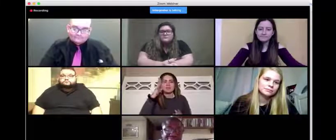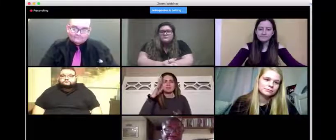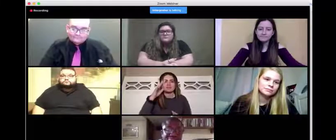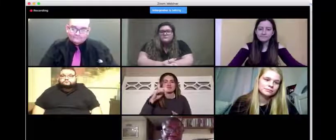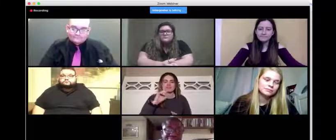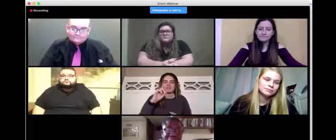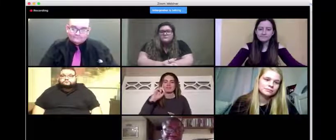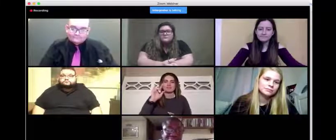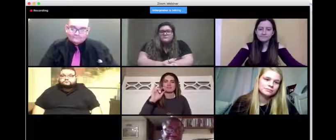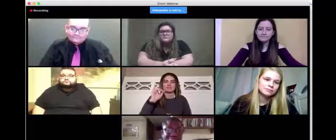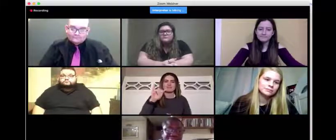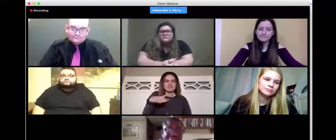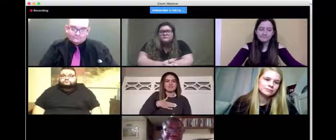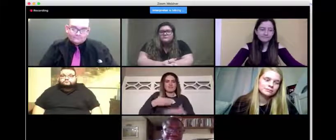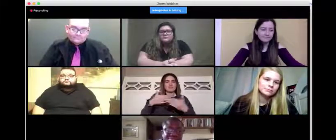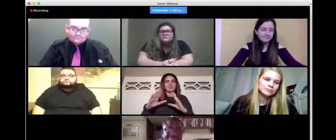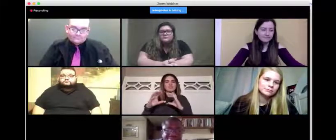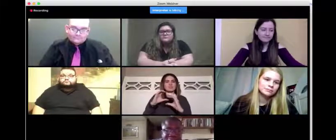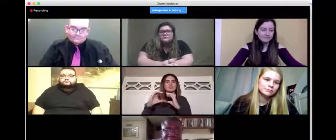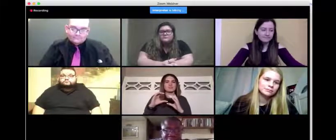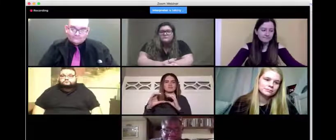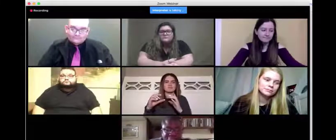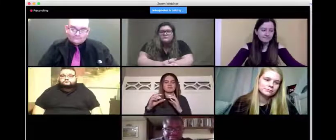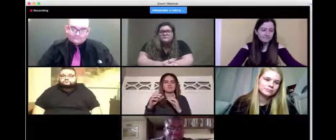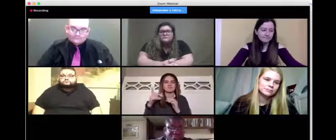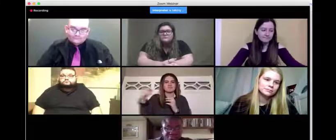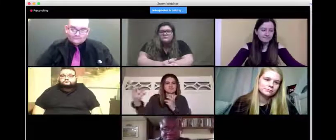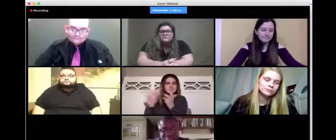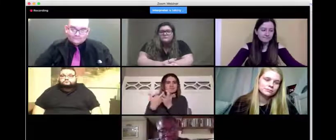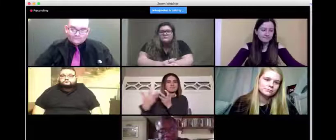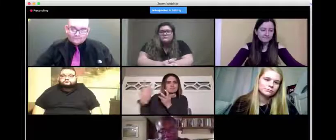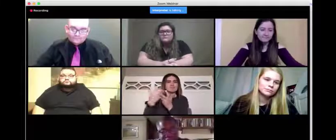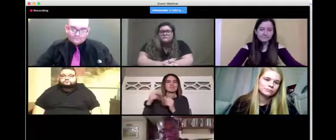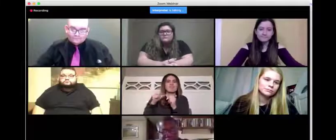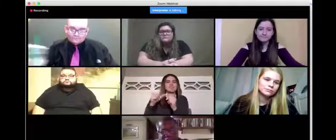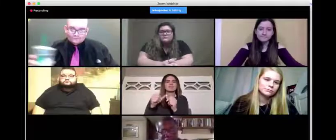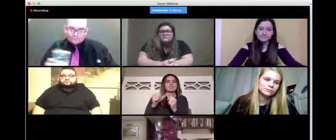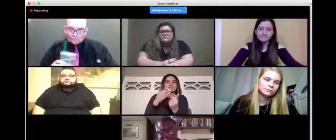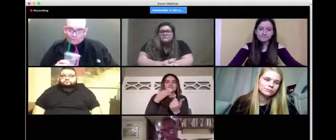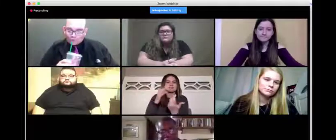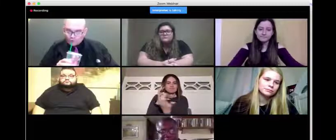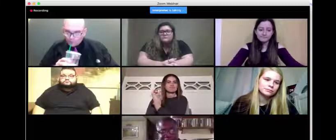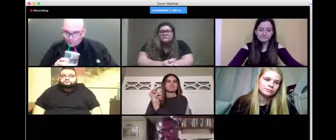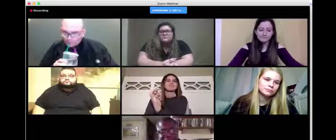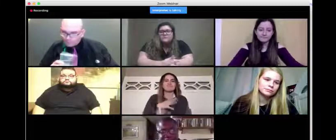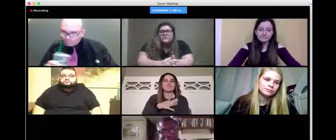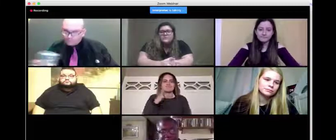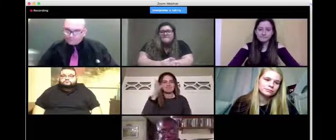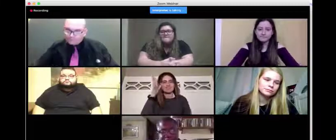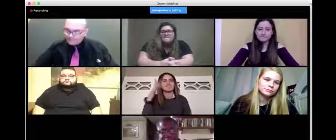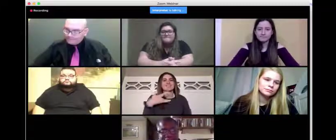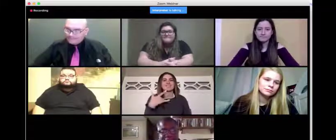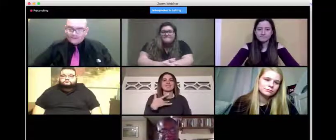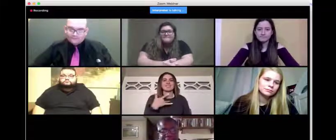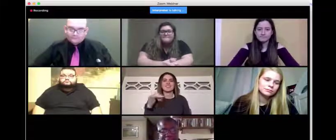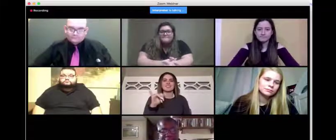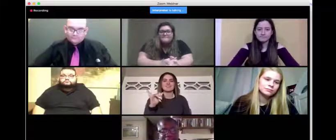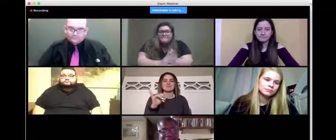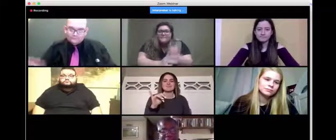we've been able to incorporate that into our lives. My parents know that it's okay. We know that we're